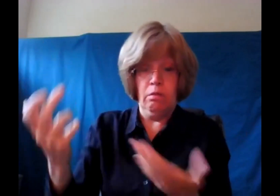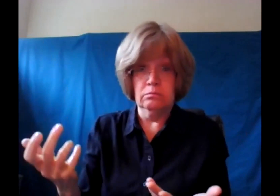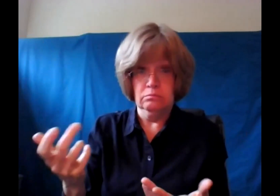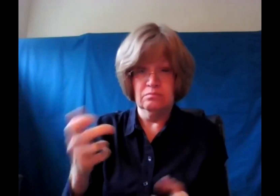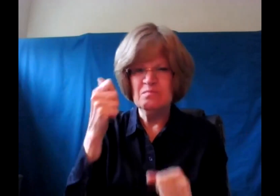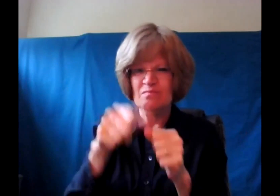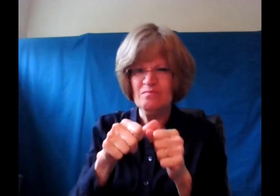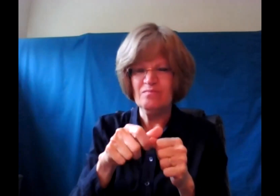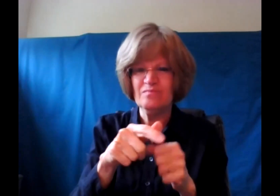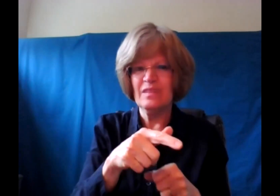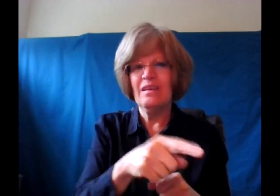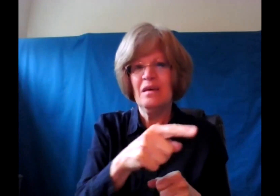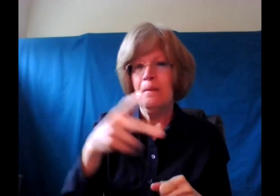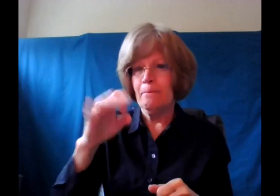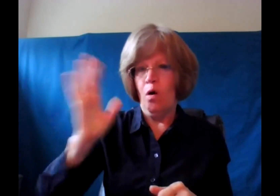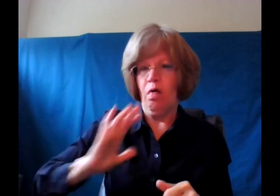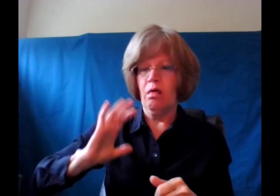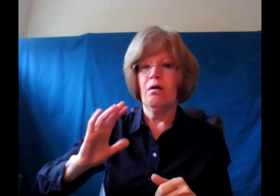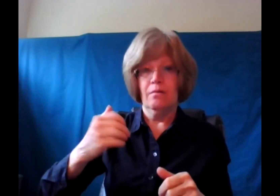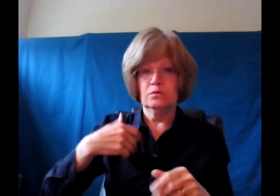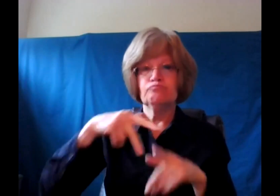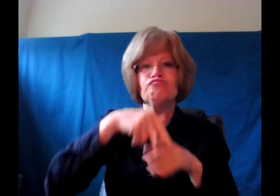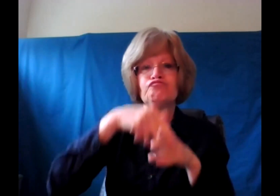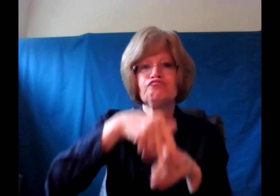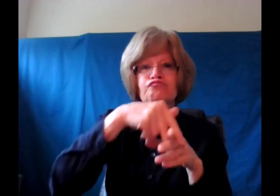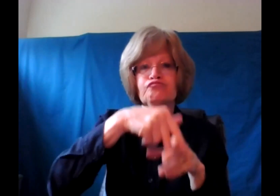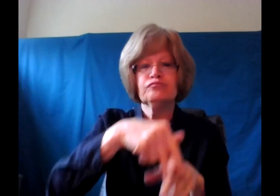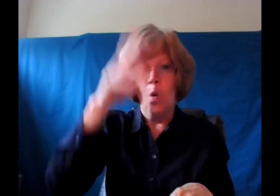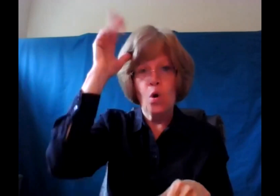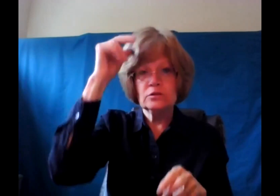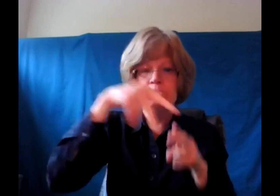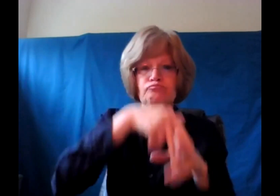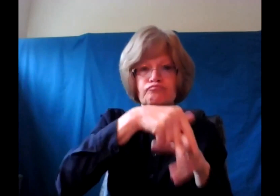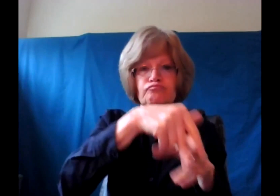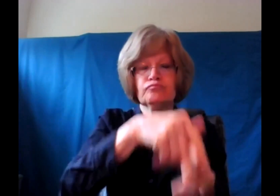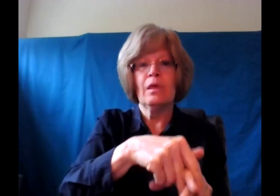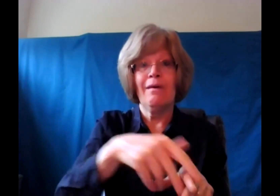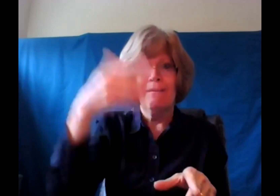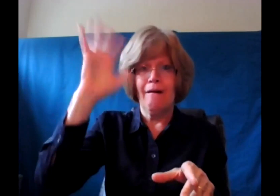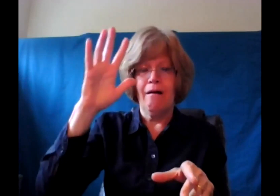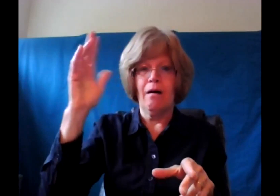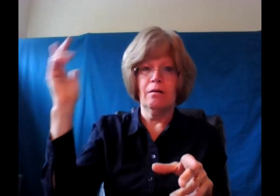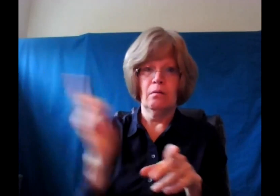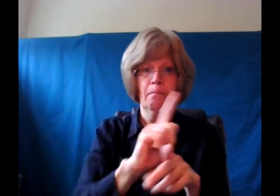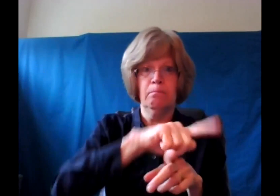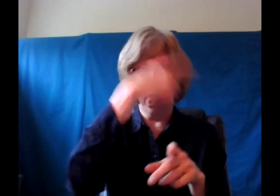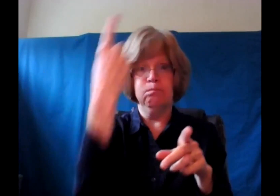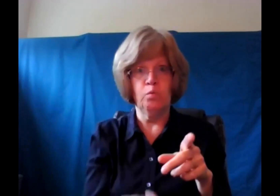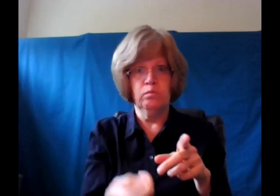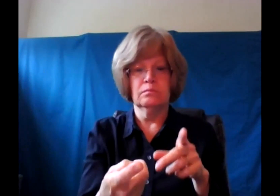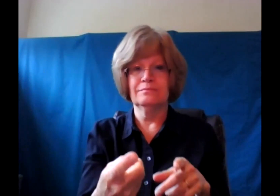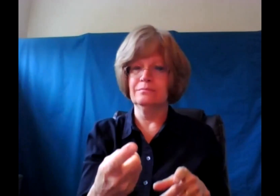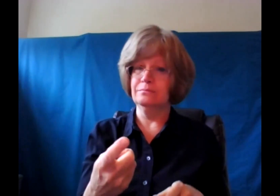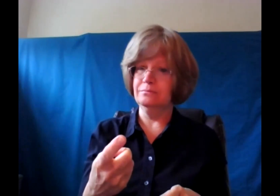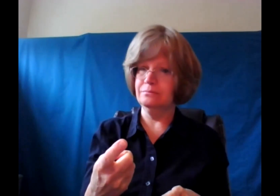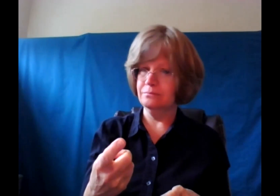You remember he had that experience where he was on his horse and God knocked him off his horse. God forbid some